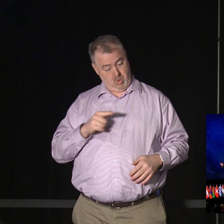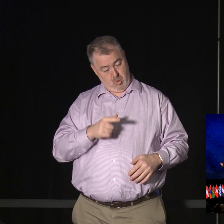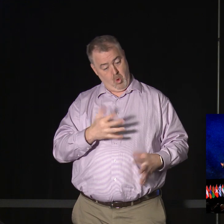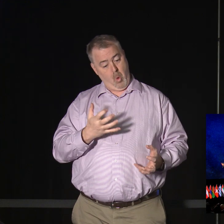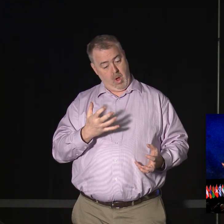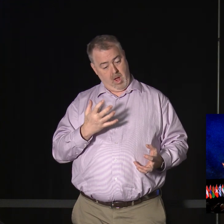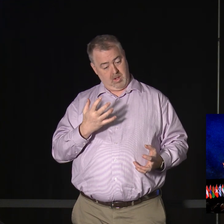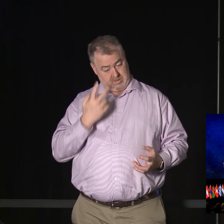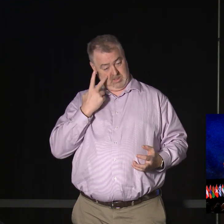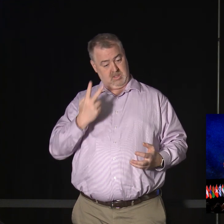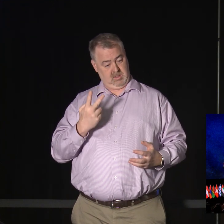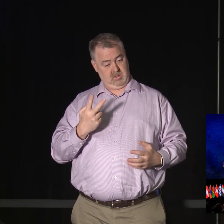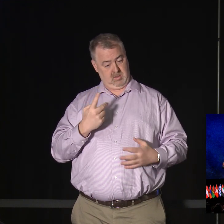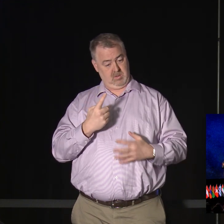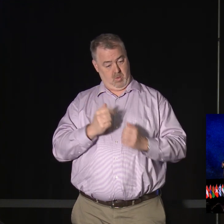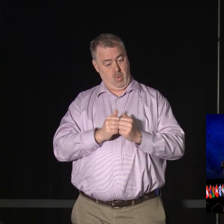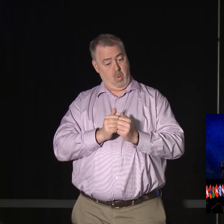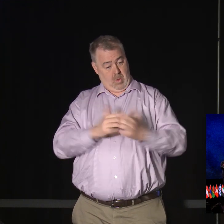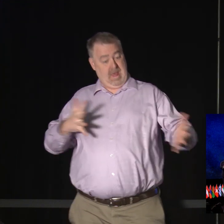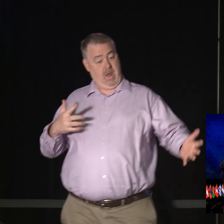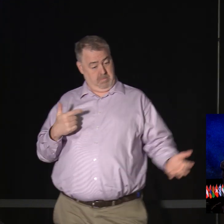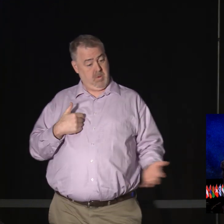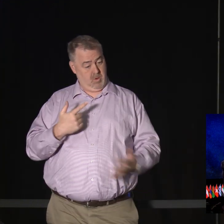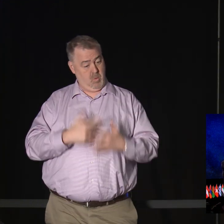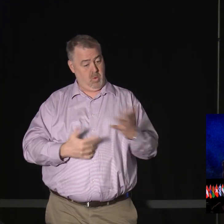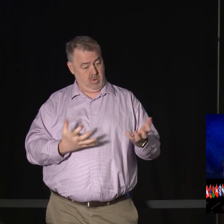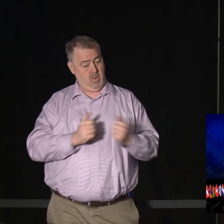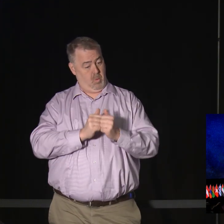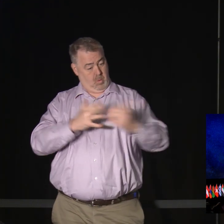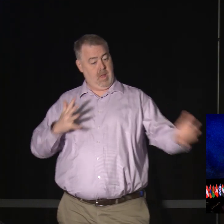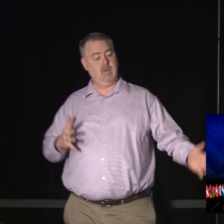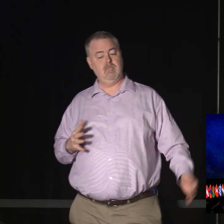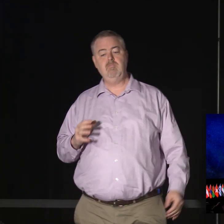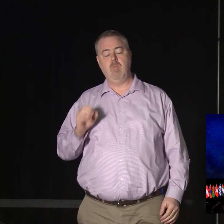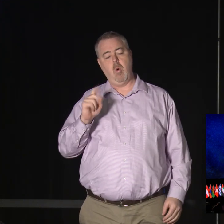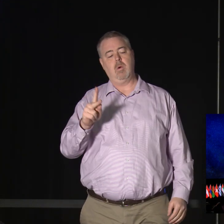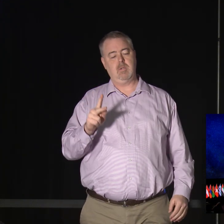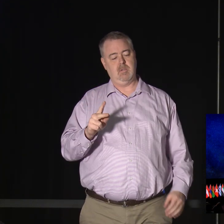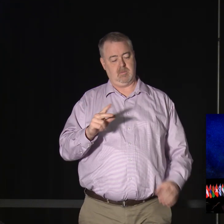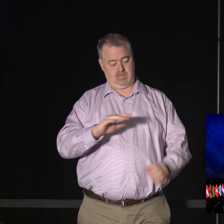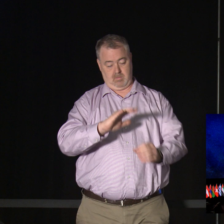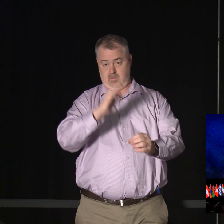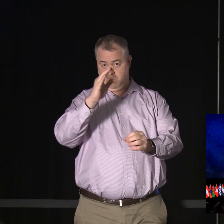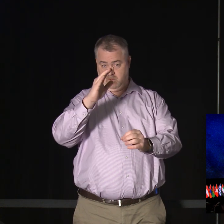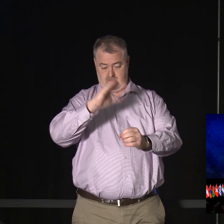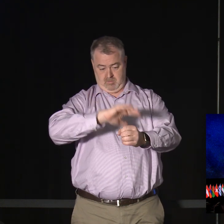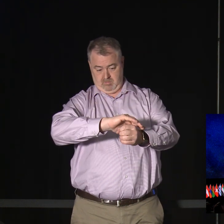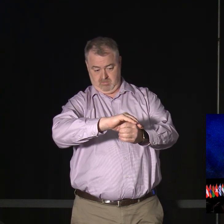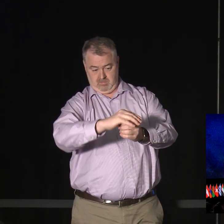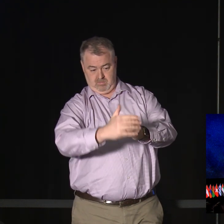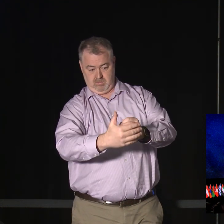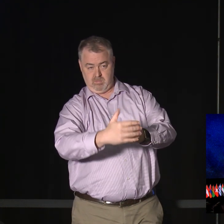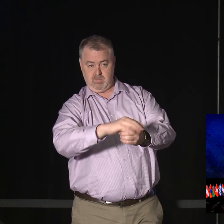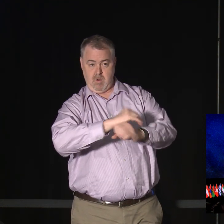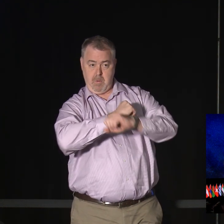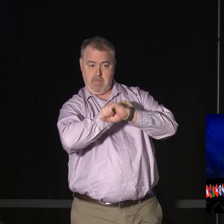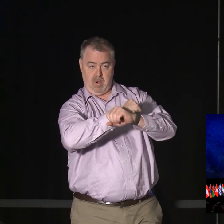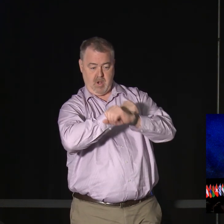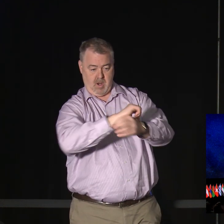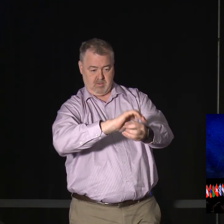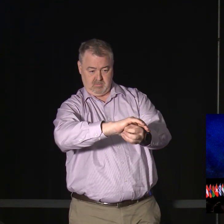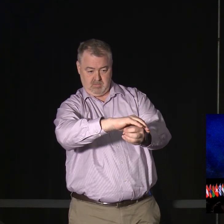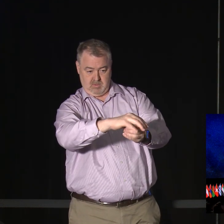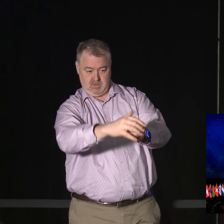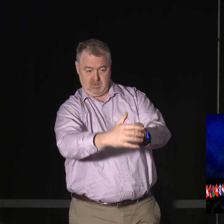without me? And so he removes the protective covering that rested over